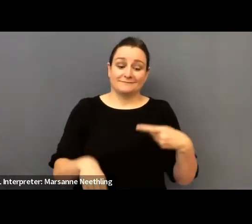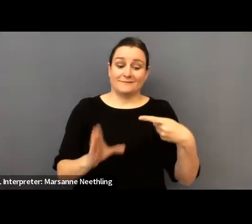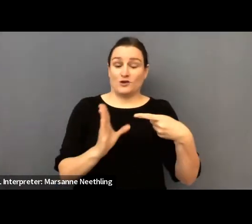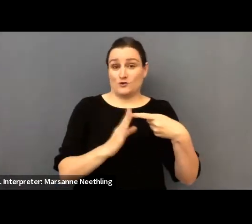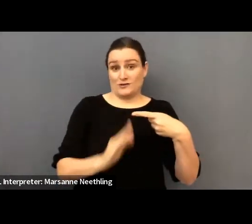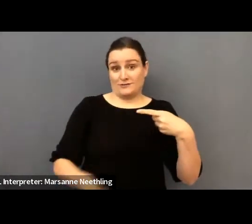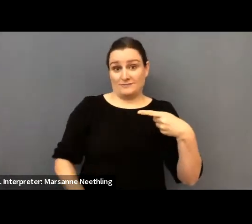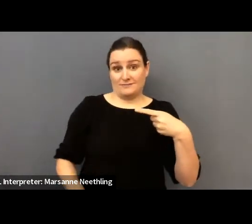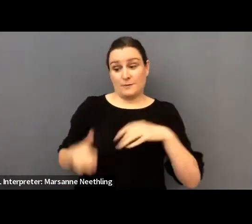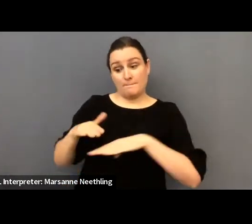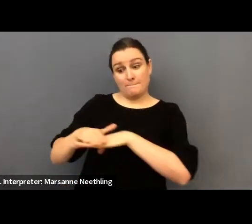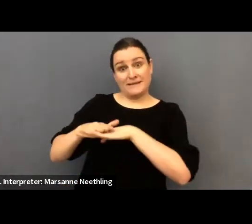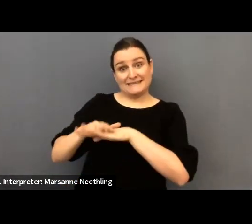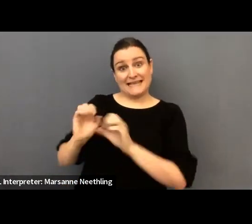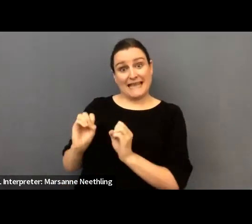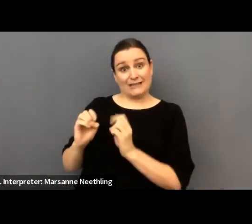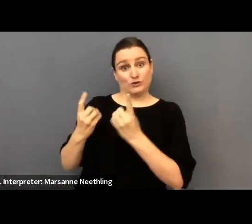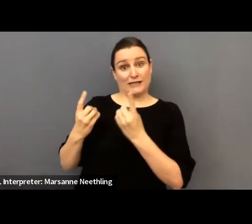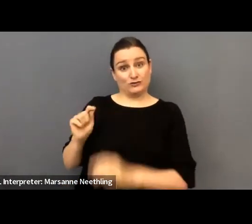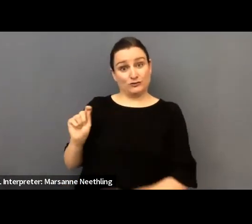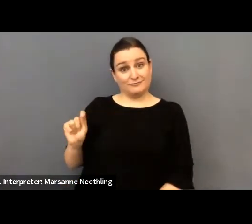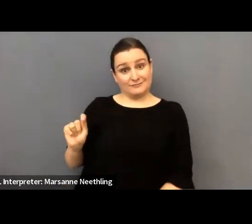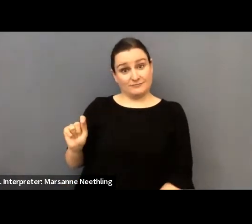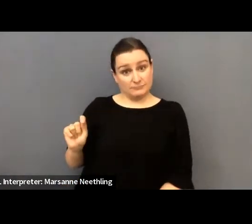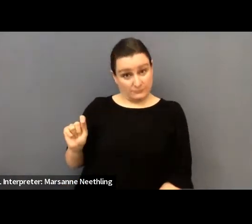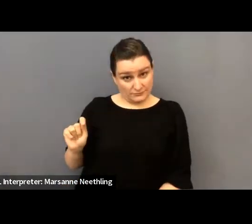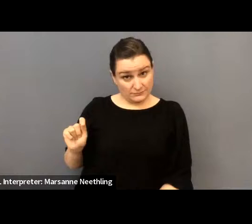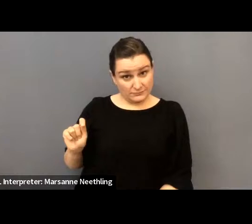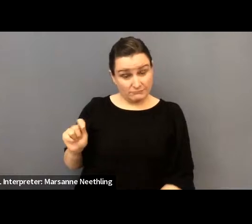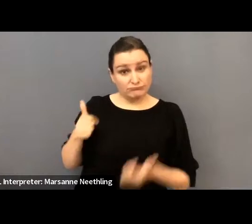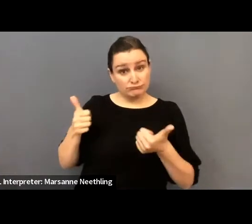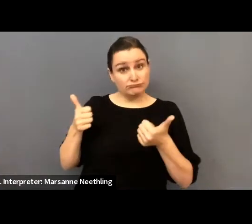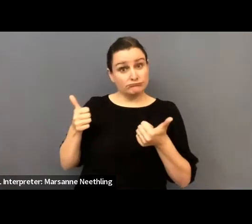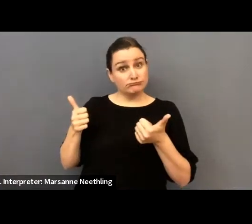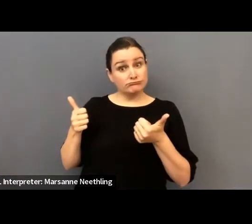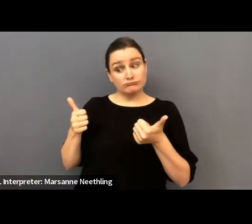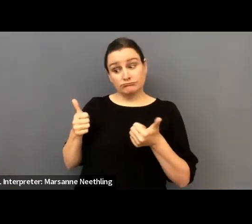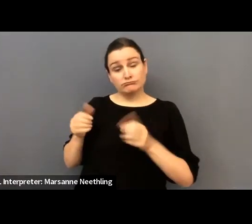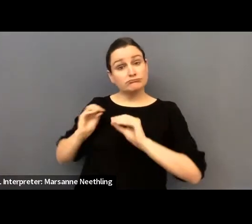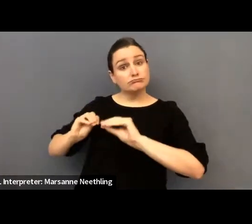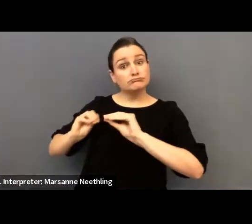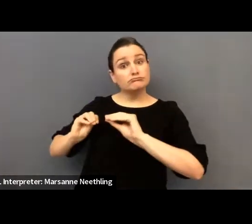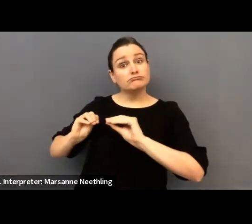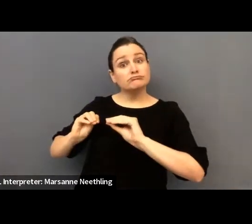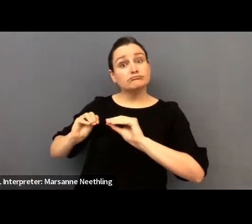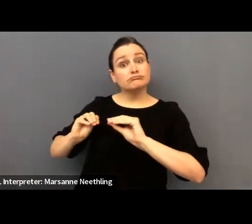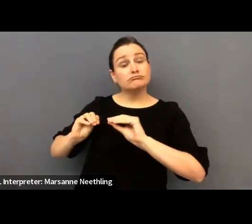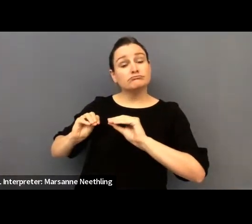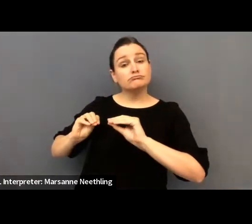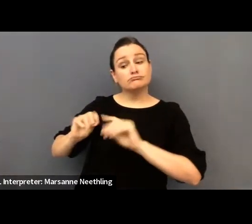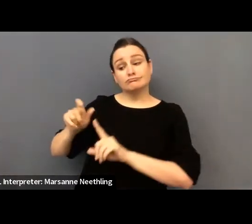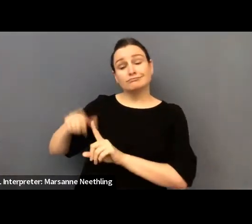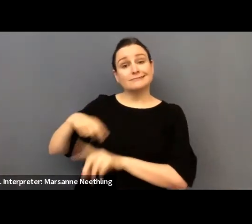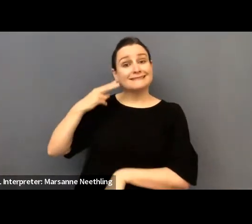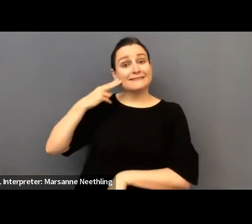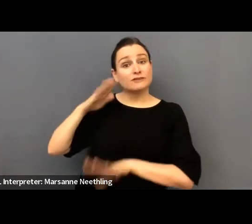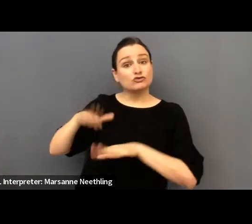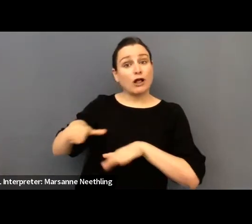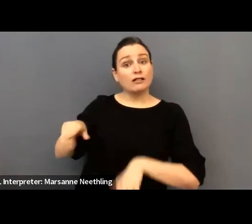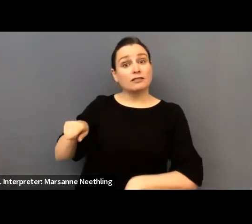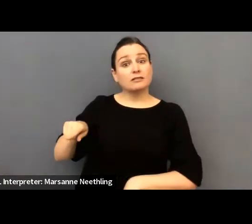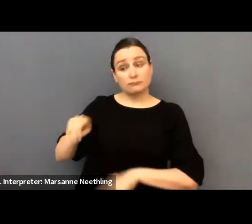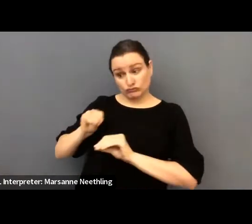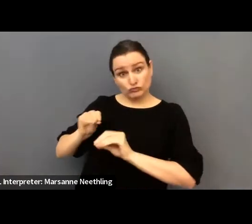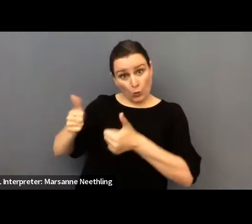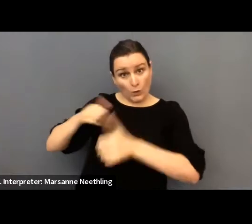basic education sector prepare the SASL user for the transition to higher